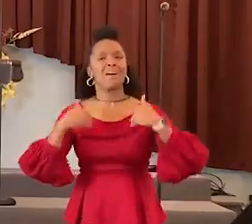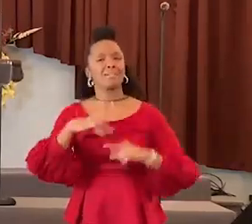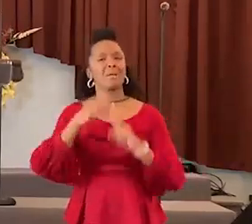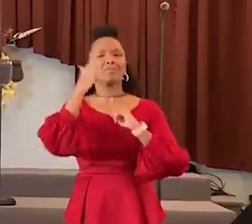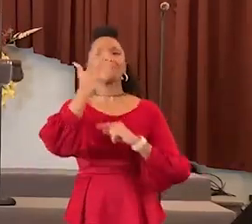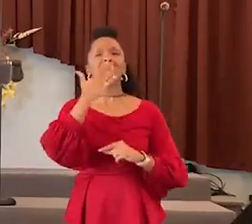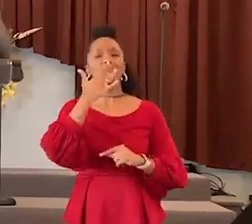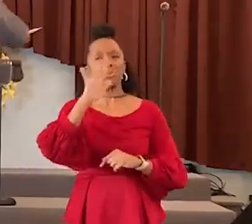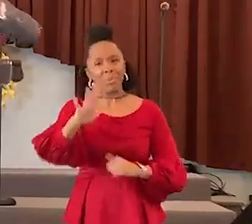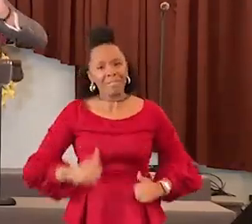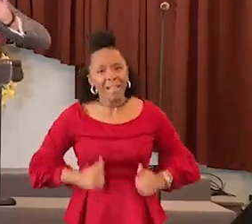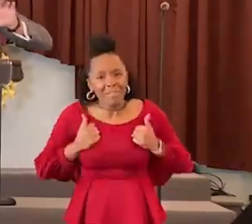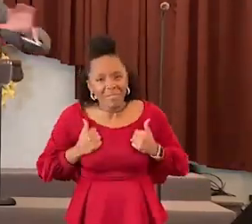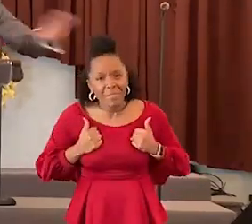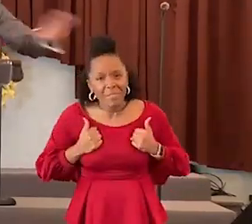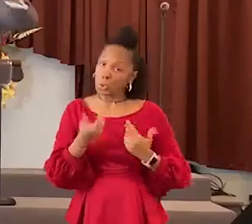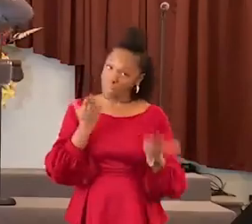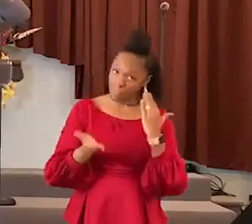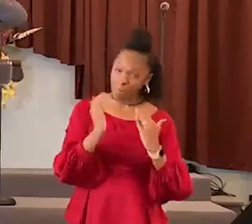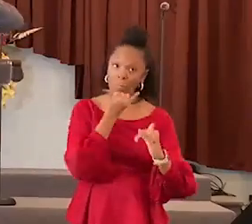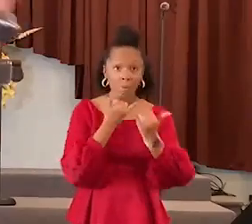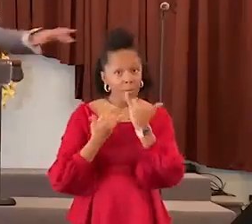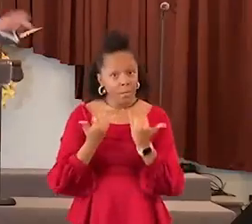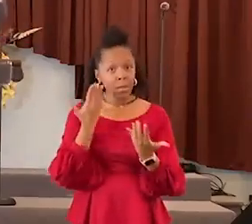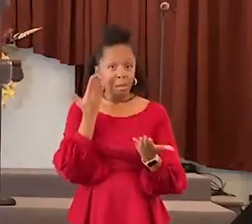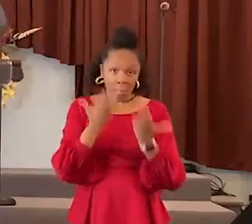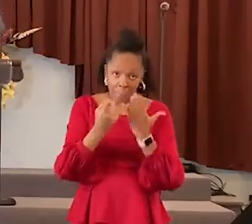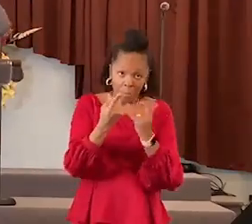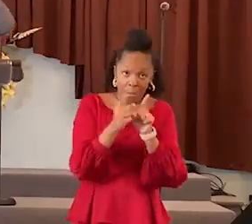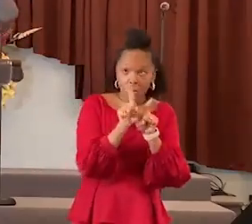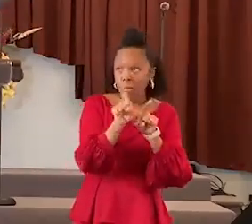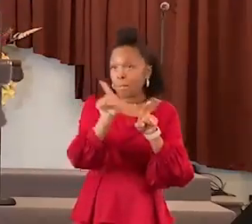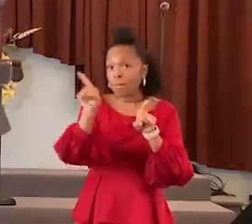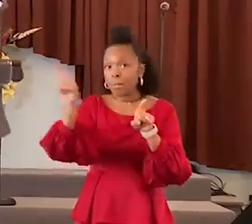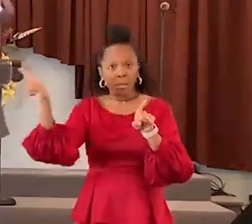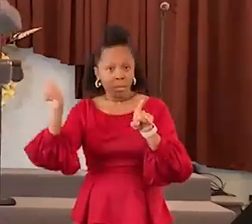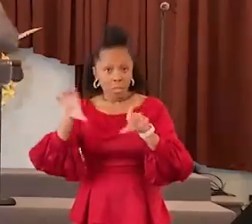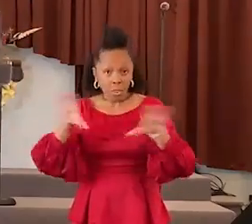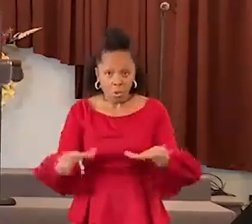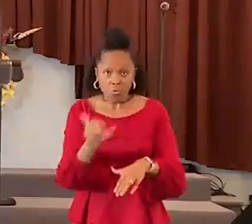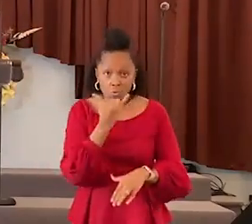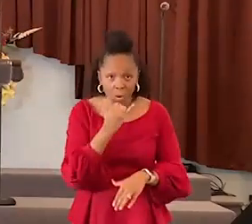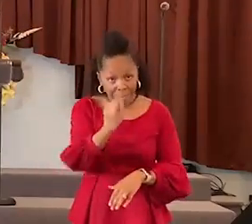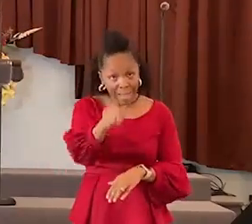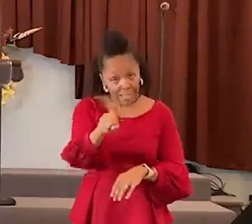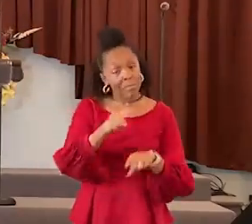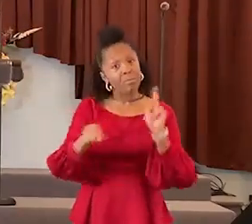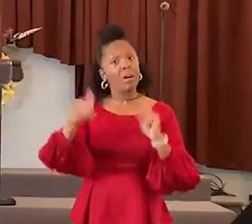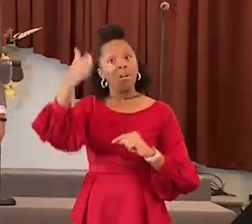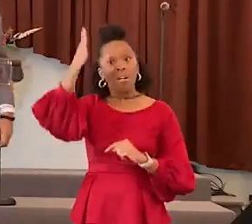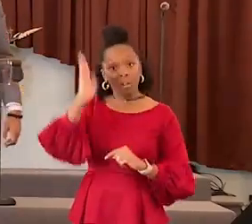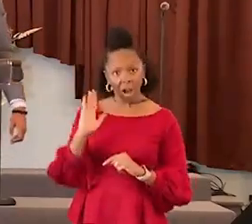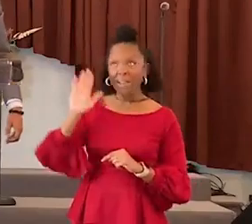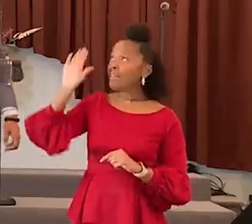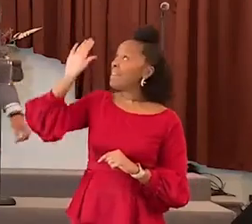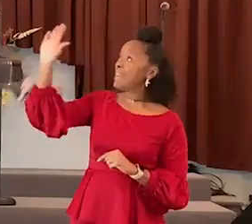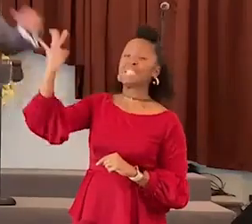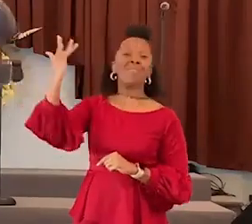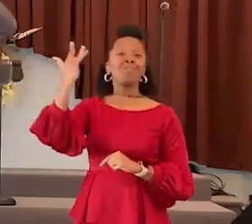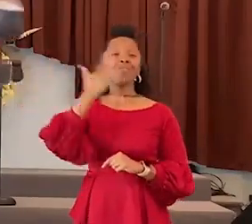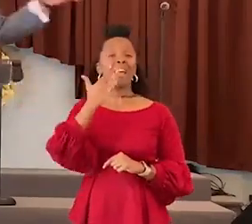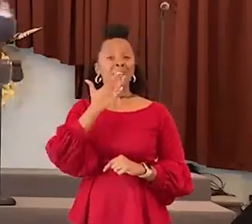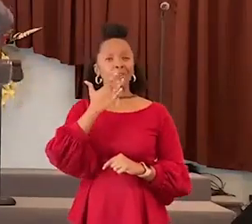on you. You want to win straight and did something wrong, but God's favor. Look at somebody say, "I'm God's favorite."